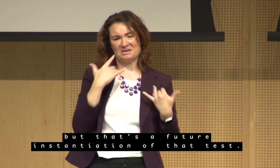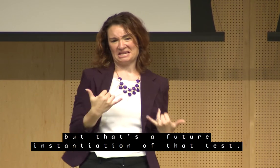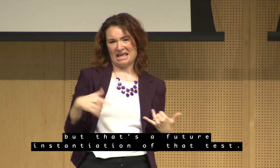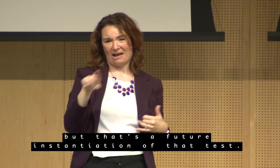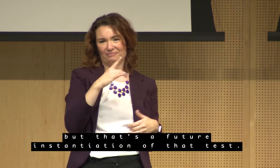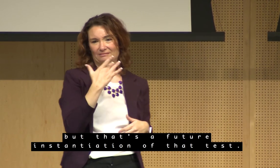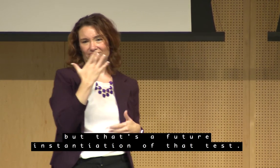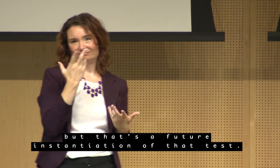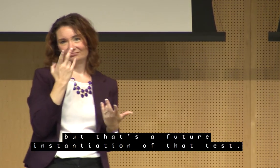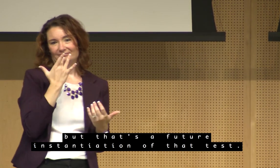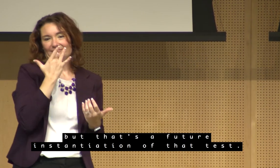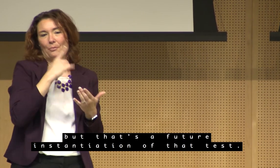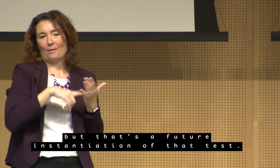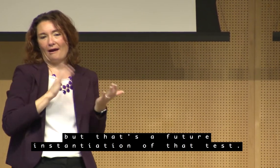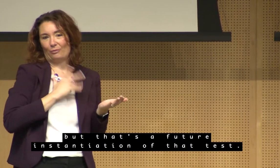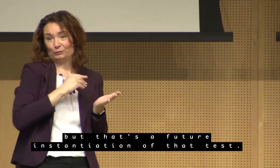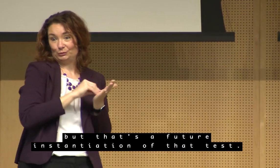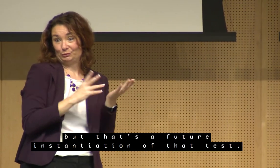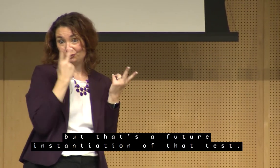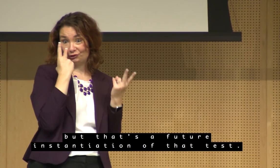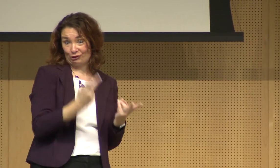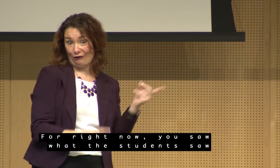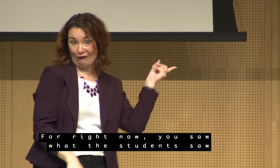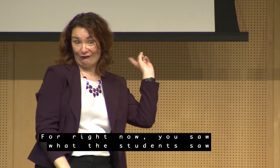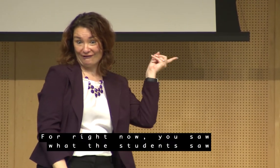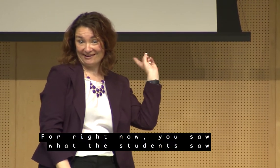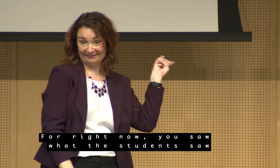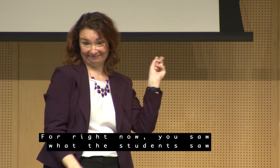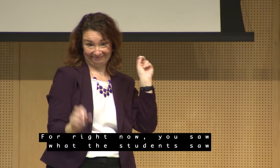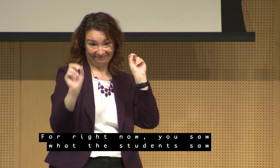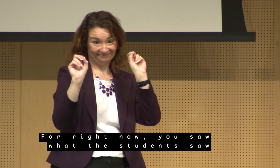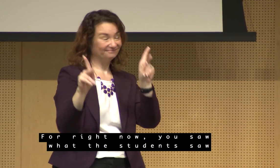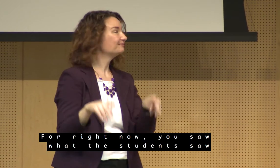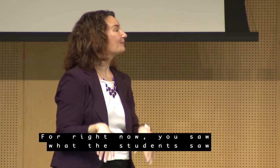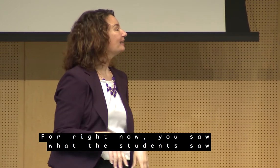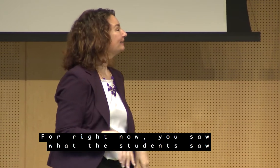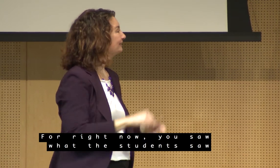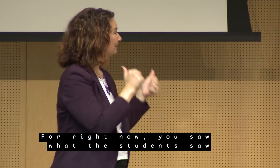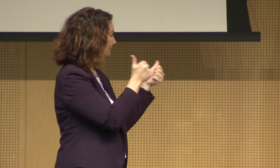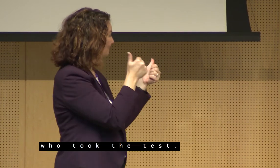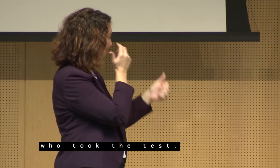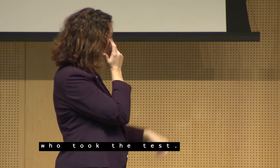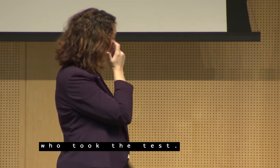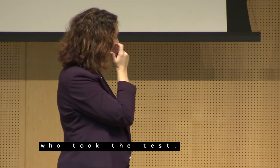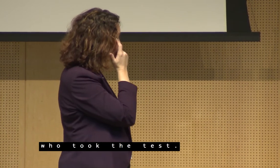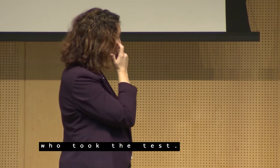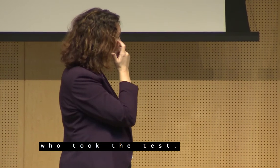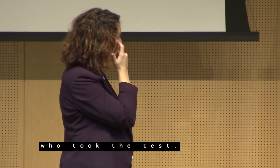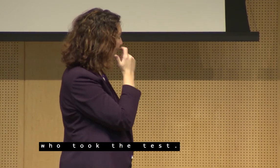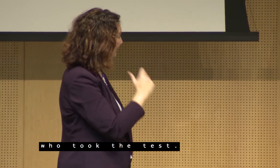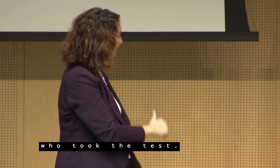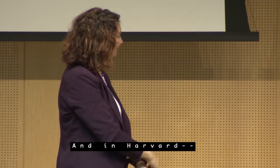future instantiation of that test. For right now, you saw what the students saw who took the test. And in